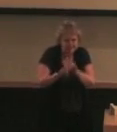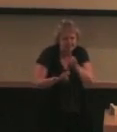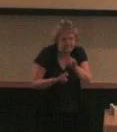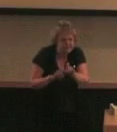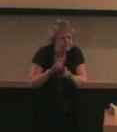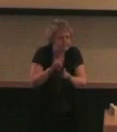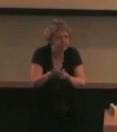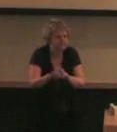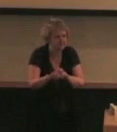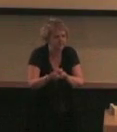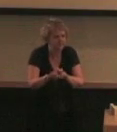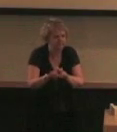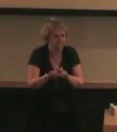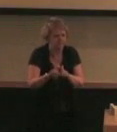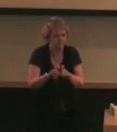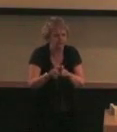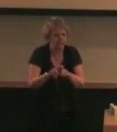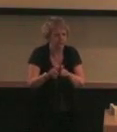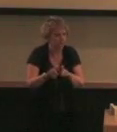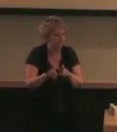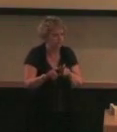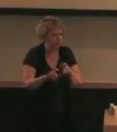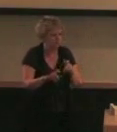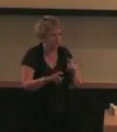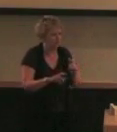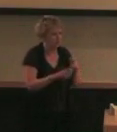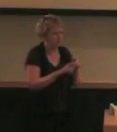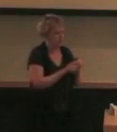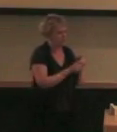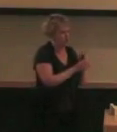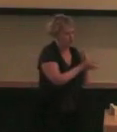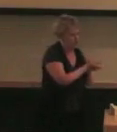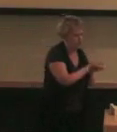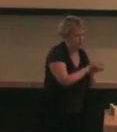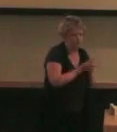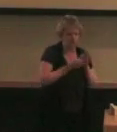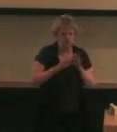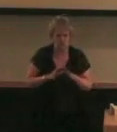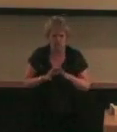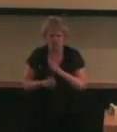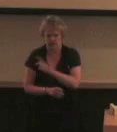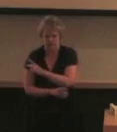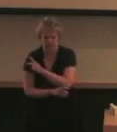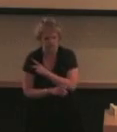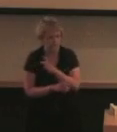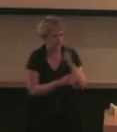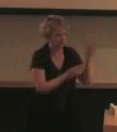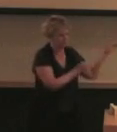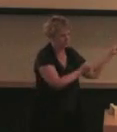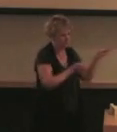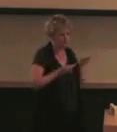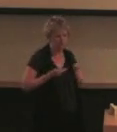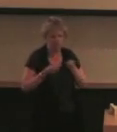to patients, so it goes from me to the interpreter to the patient, and sometimes there's